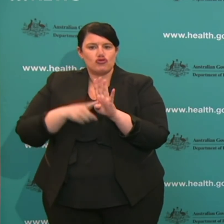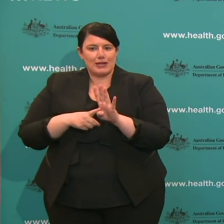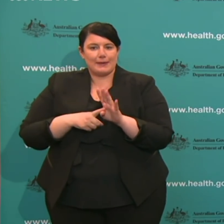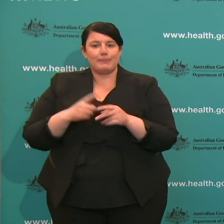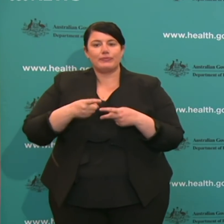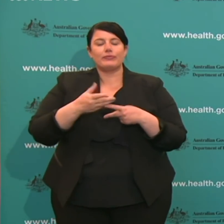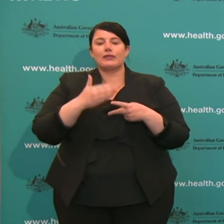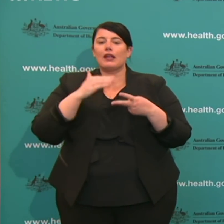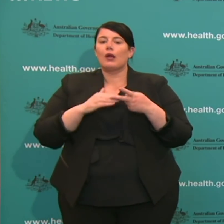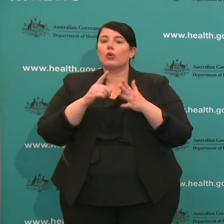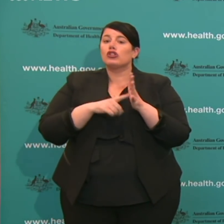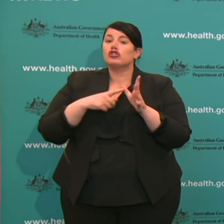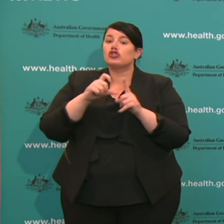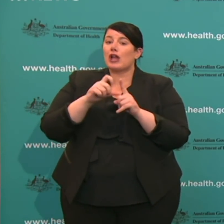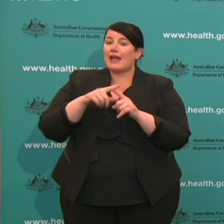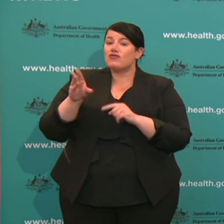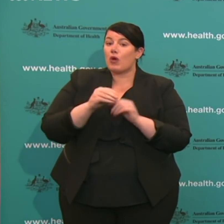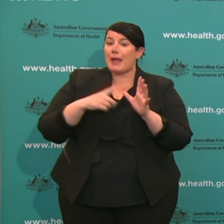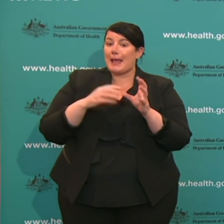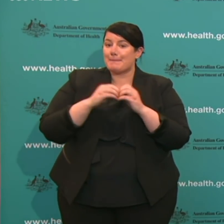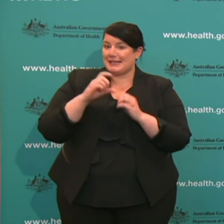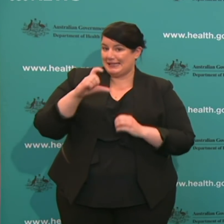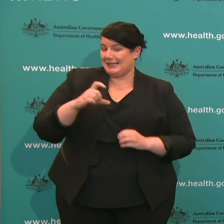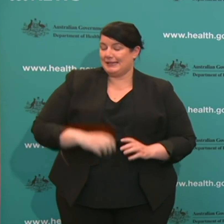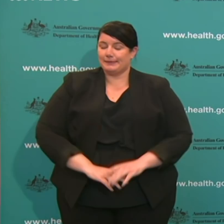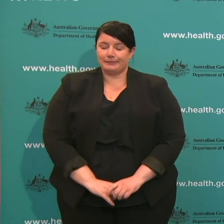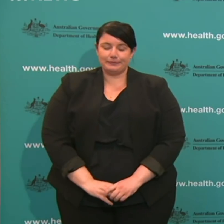on to Jade at the ABC.